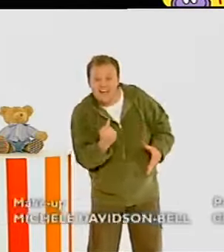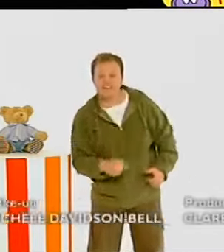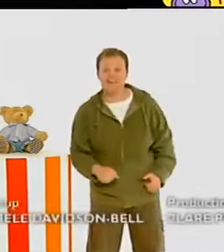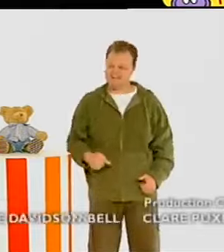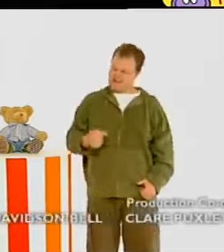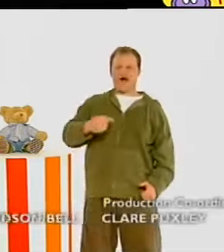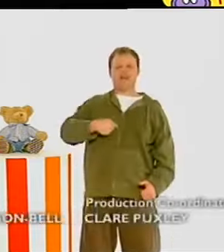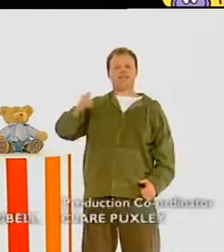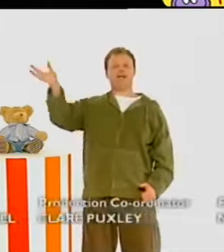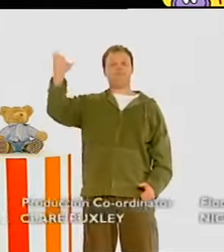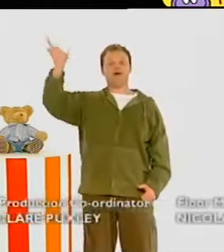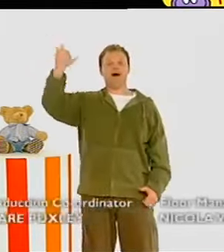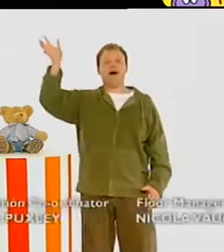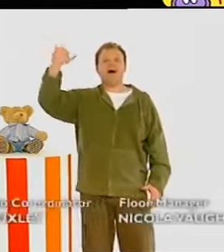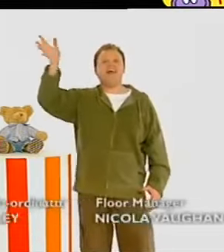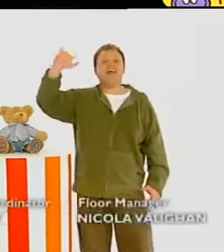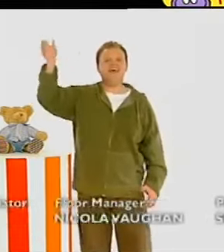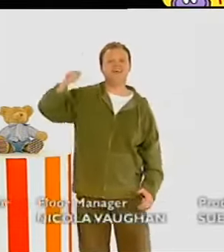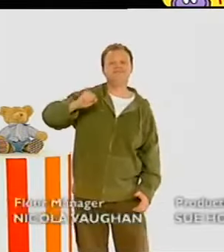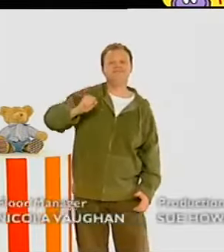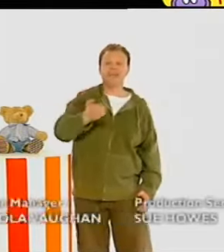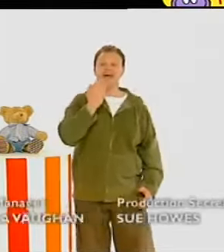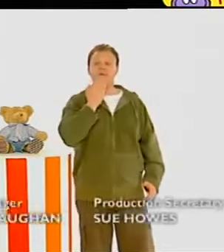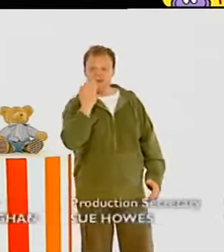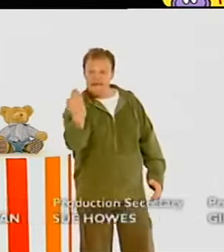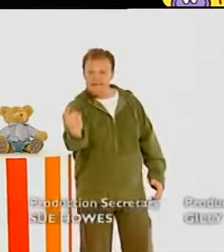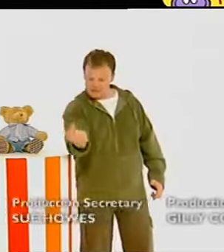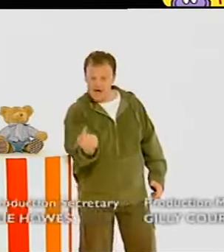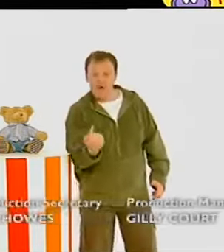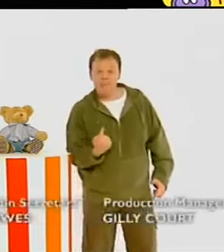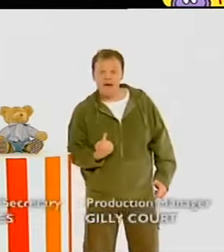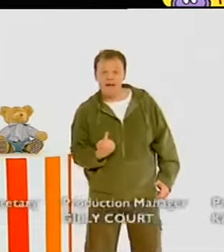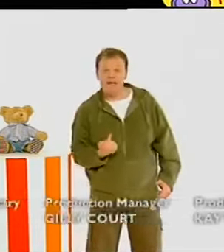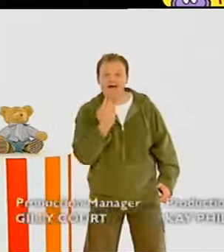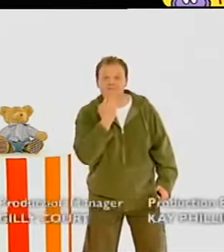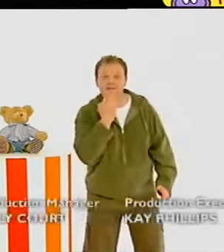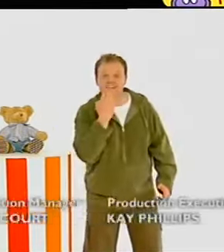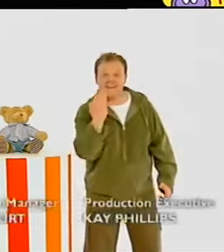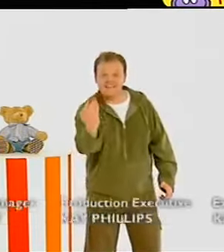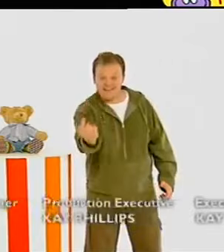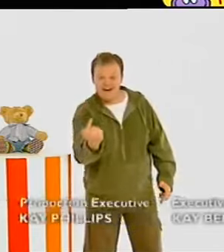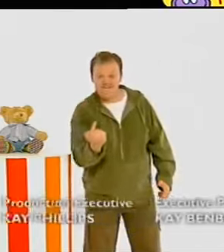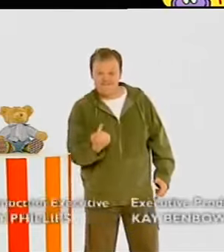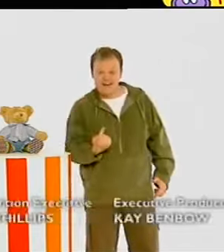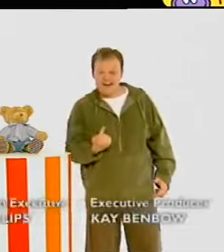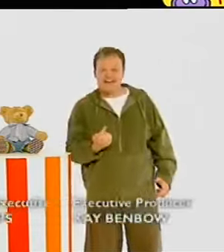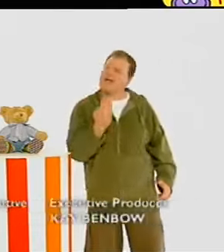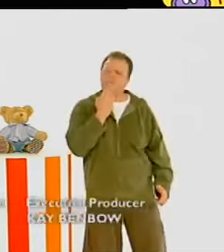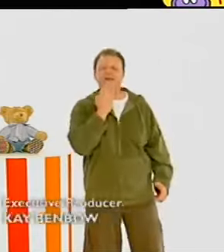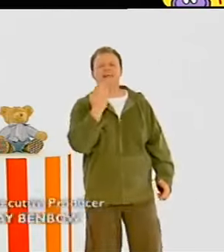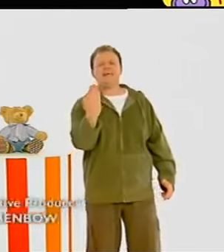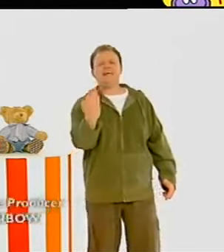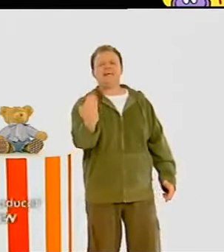came. I say goodbye. Please come back. Please come back.